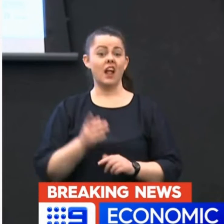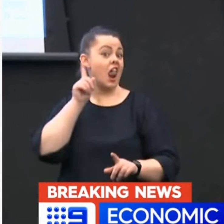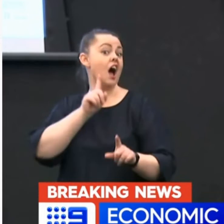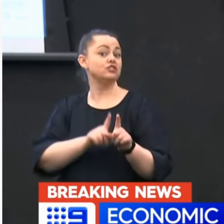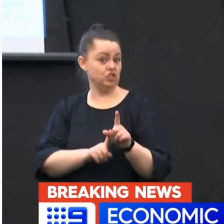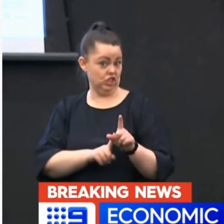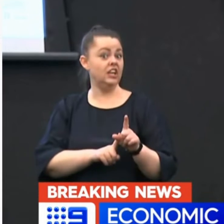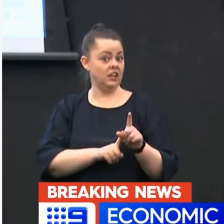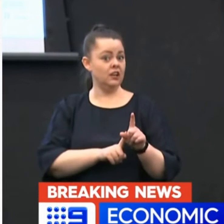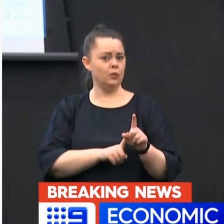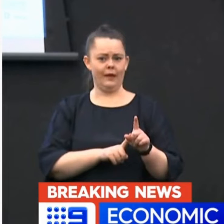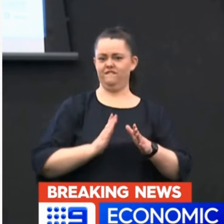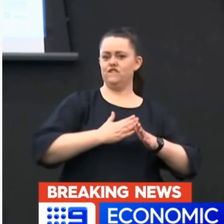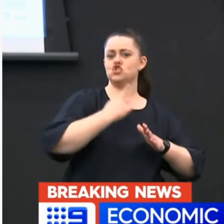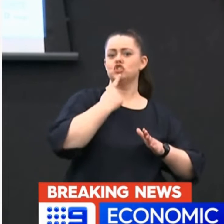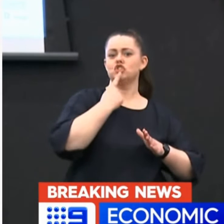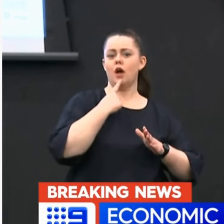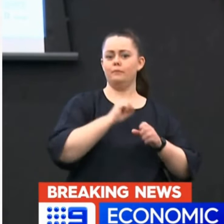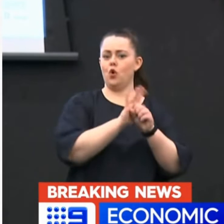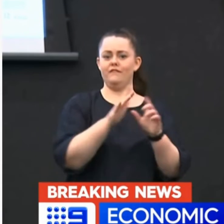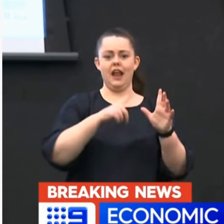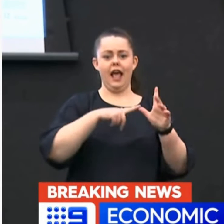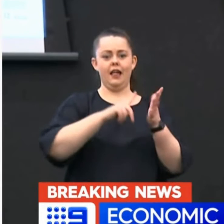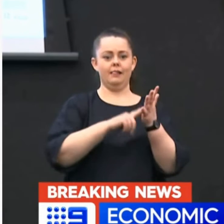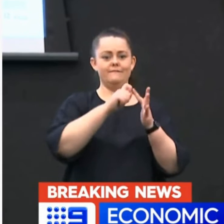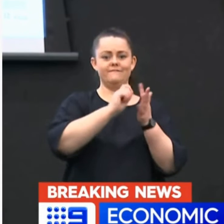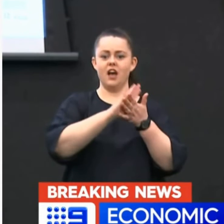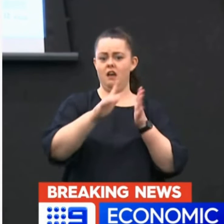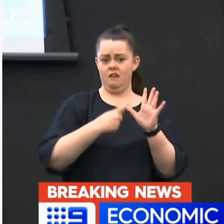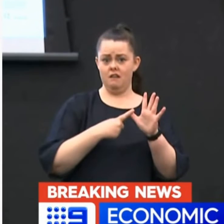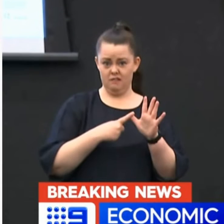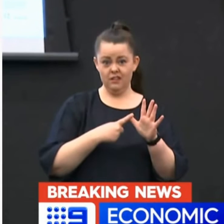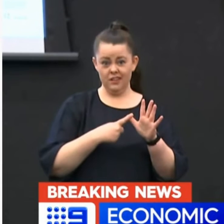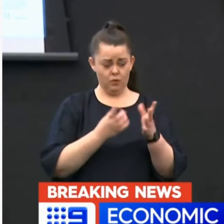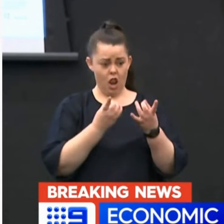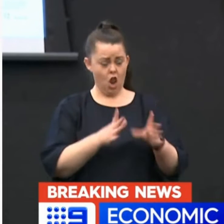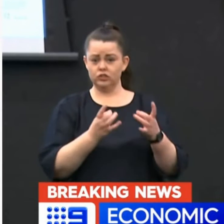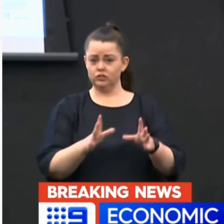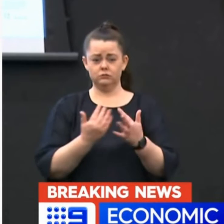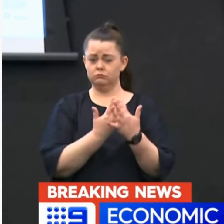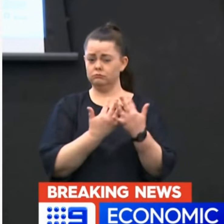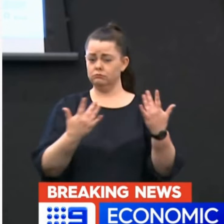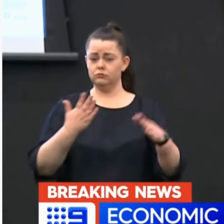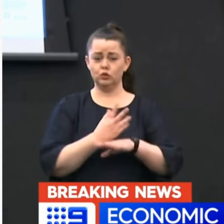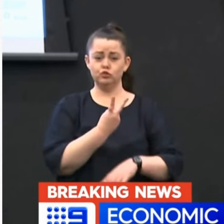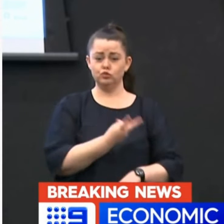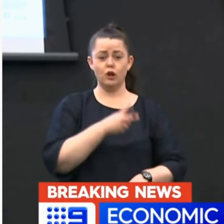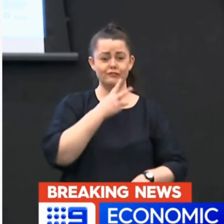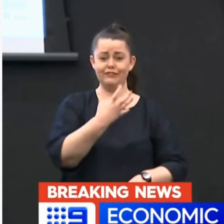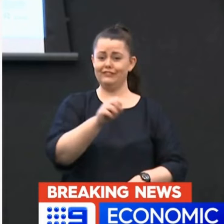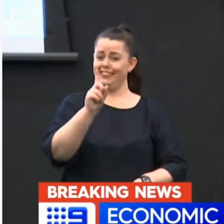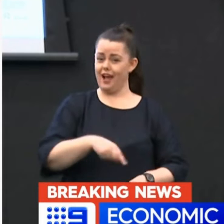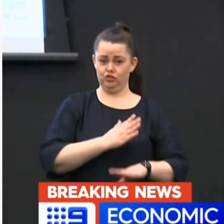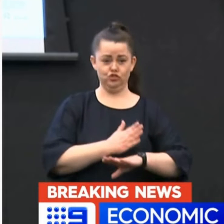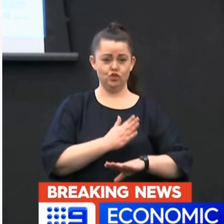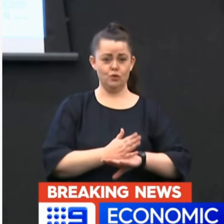We lost close to 300,000 jobs right across the state. They are big numbers, but behind every one of those numbers